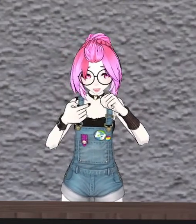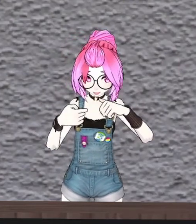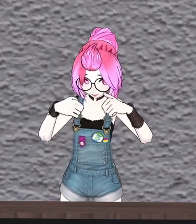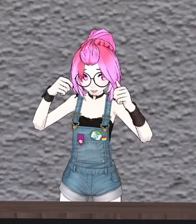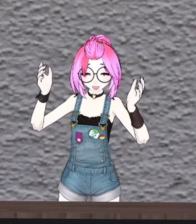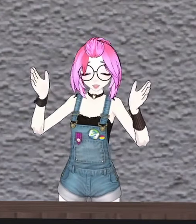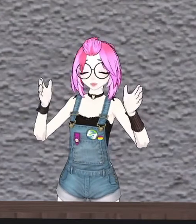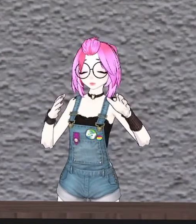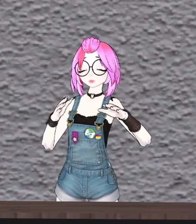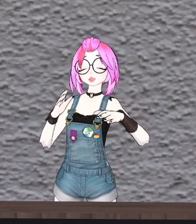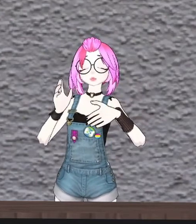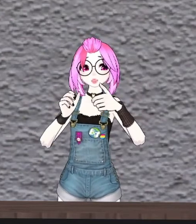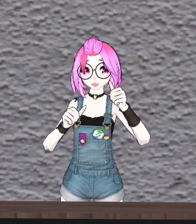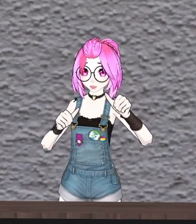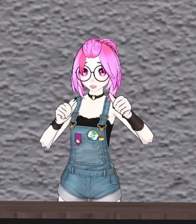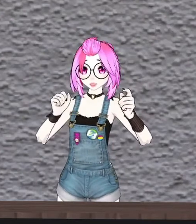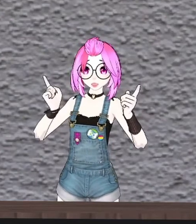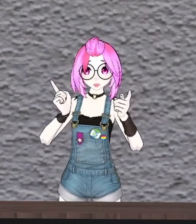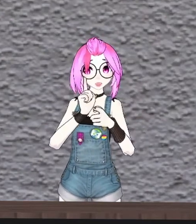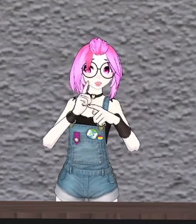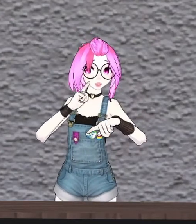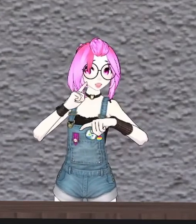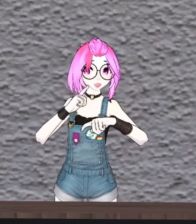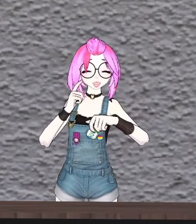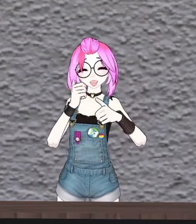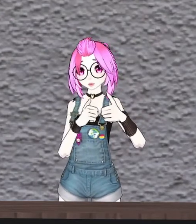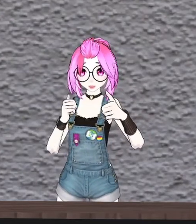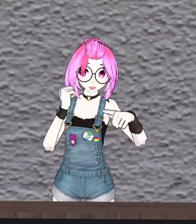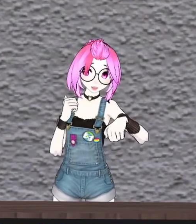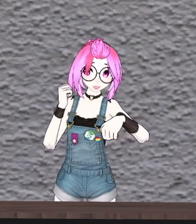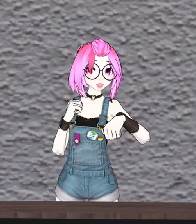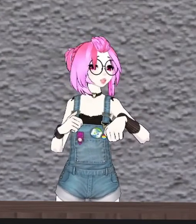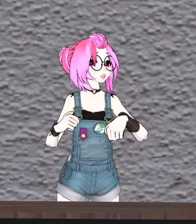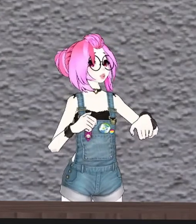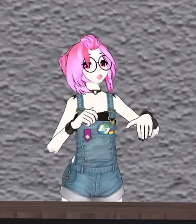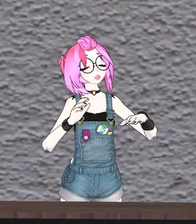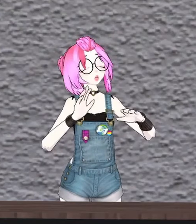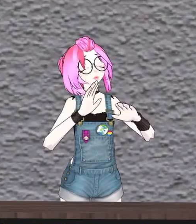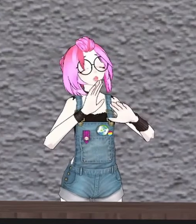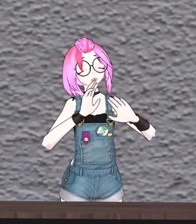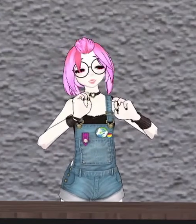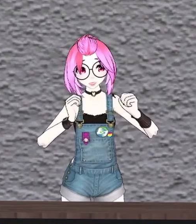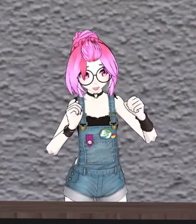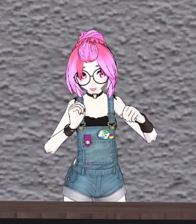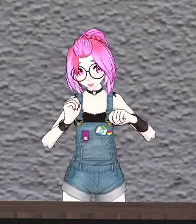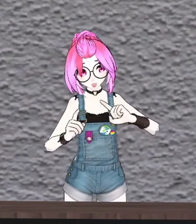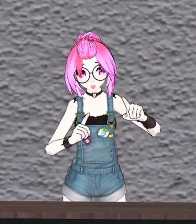change magically. There are tons of people who interact with deaf people every single day and know zero